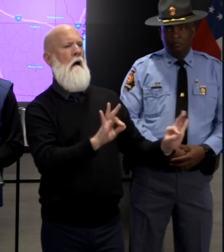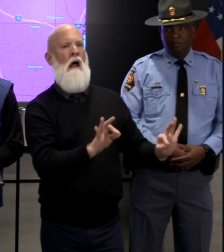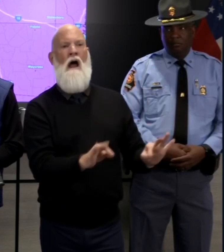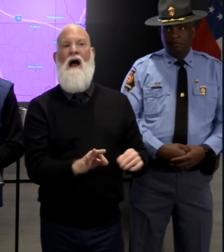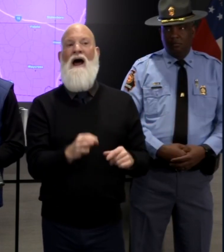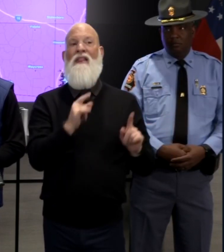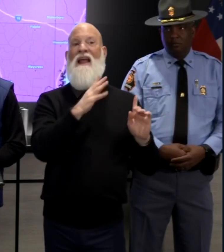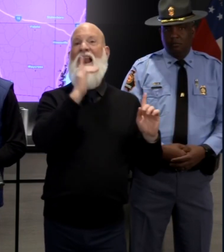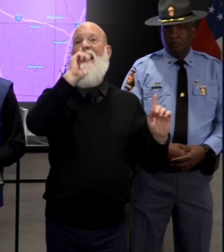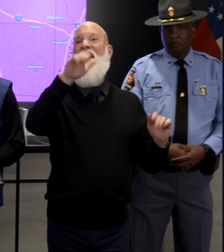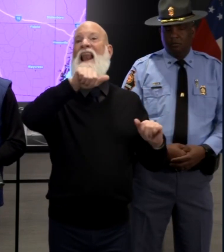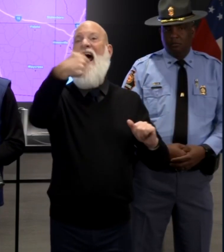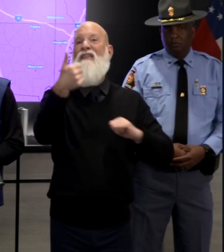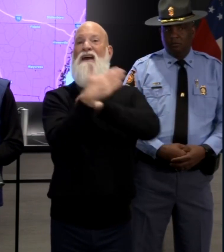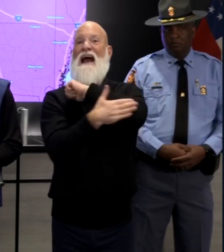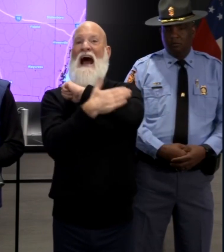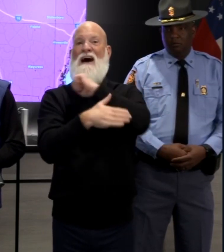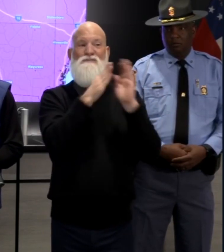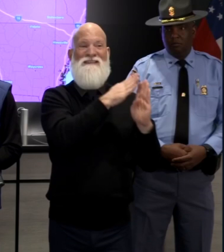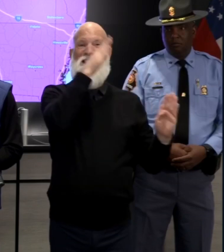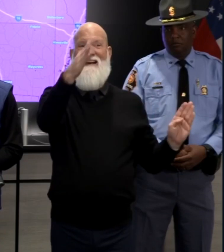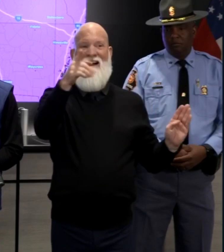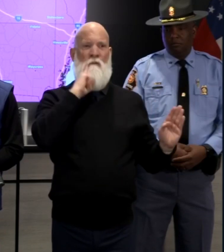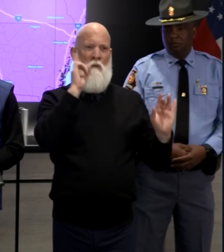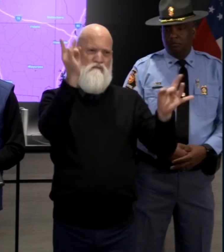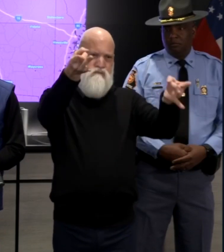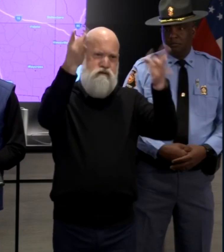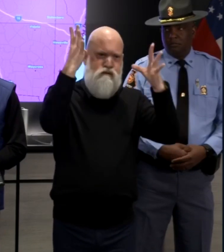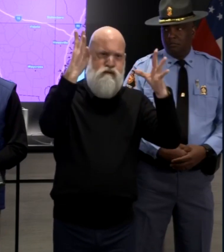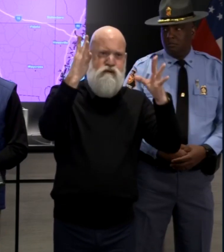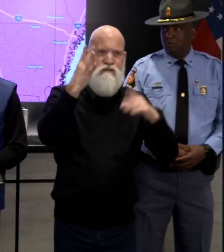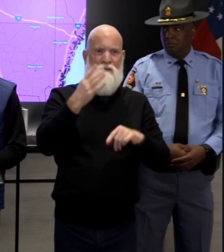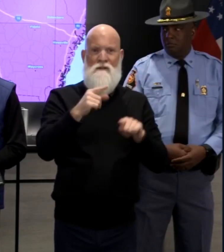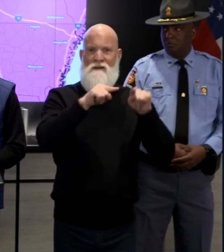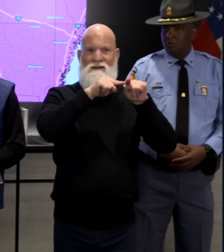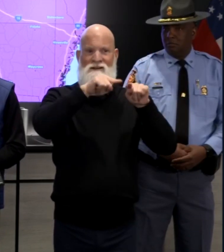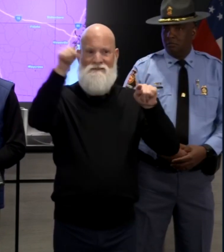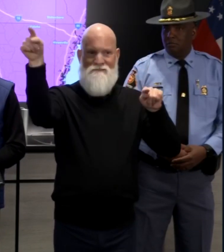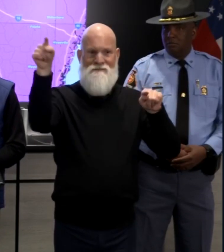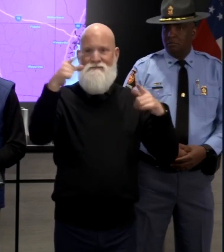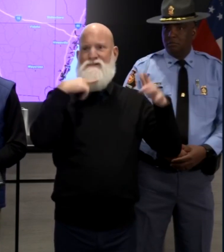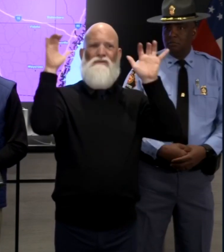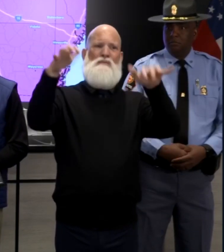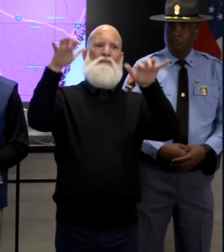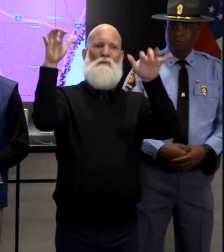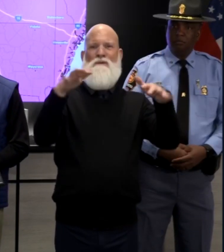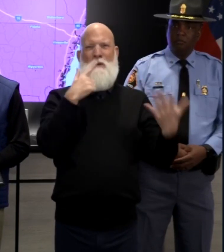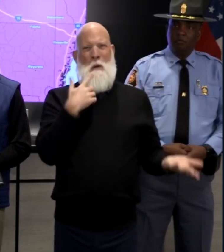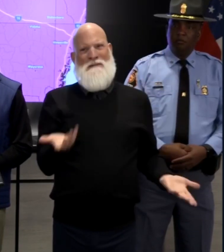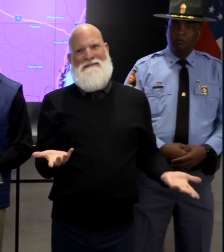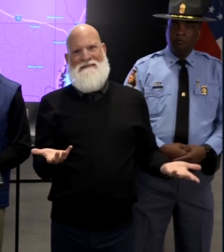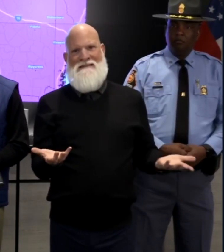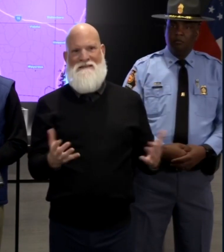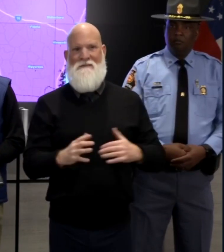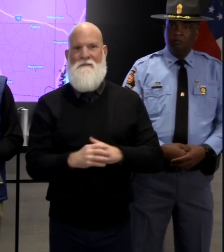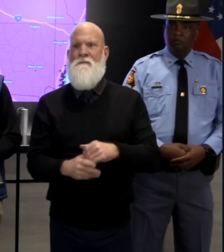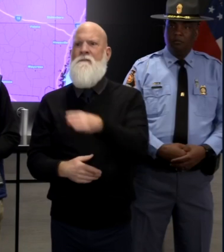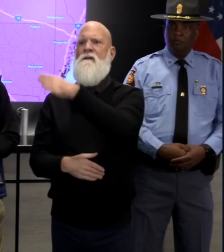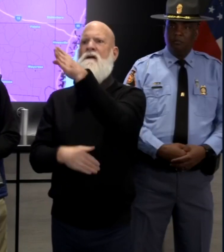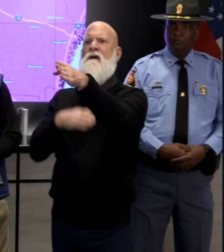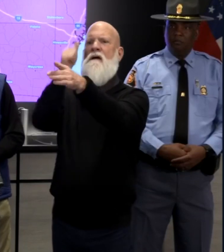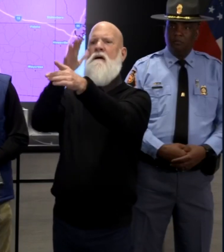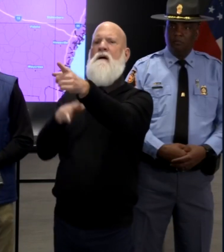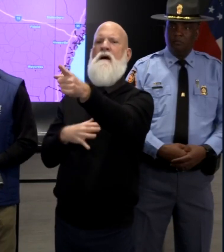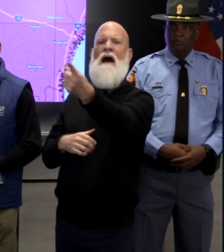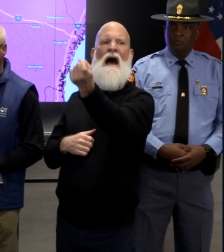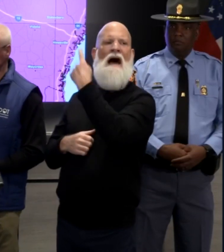of miles between nothing and a lot. You have something. You talked about the potential for a power outage. Governor, has your office